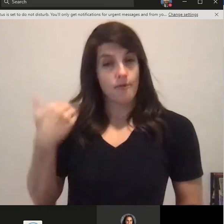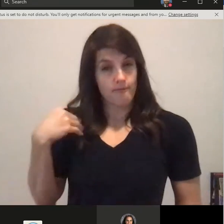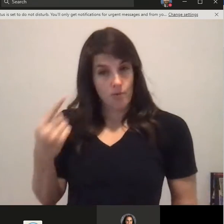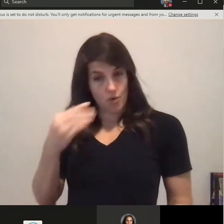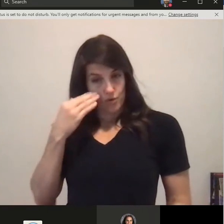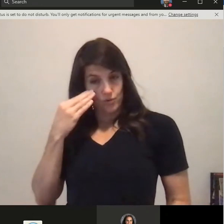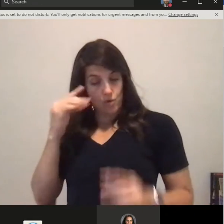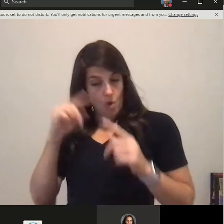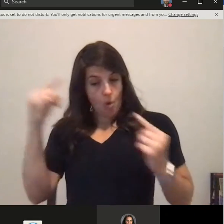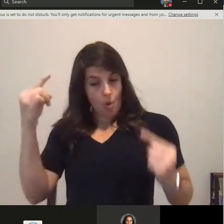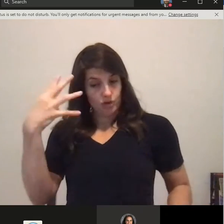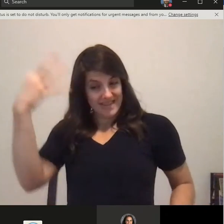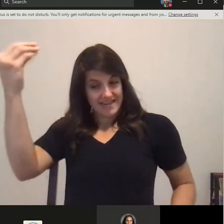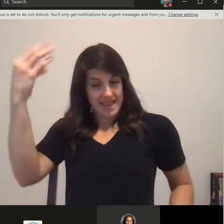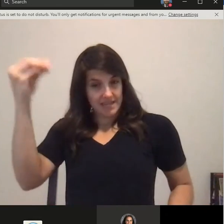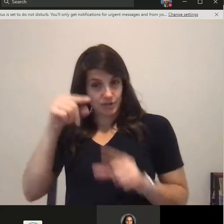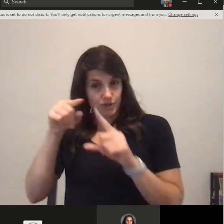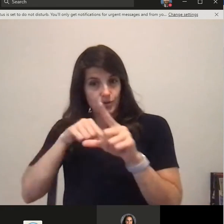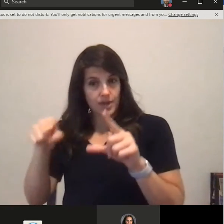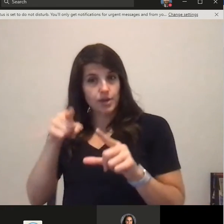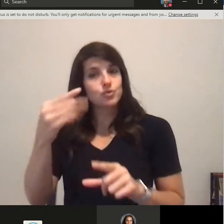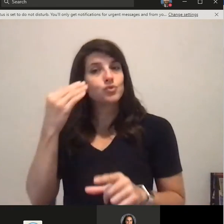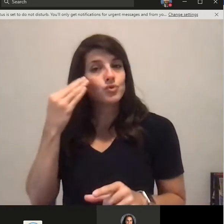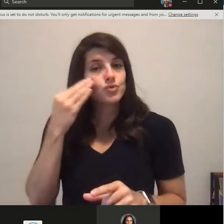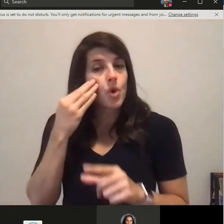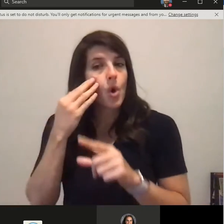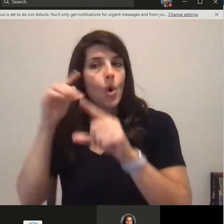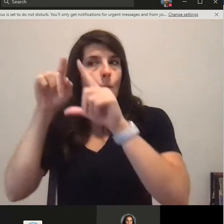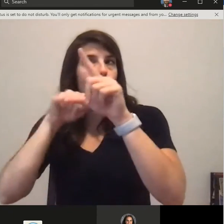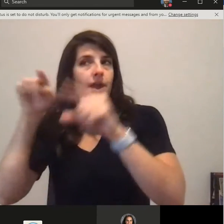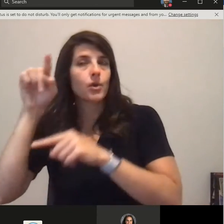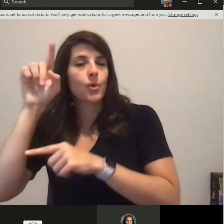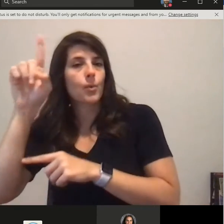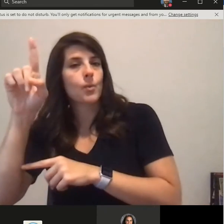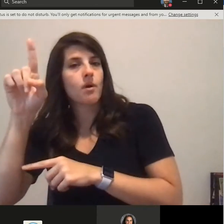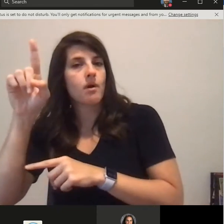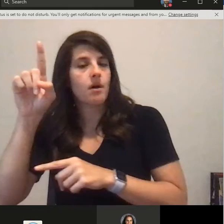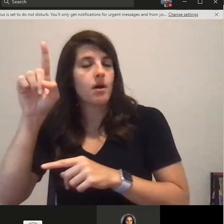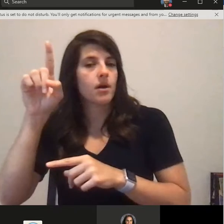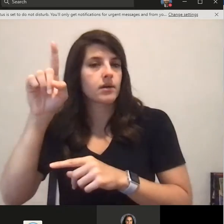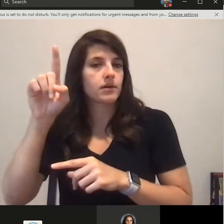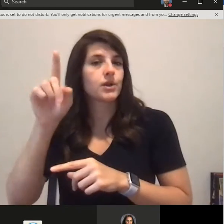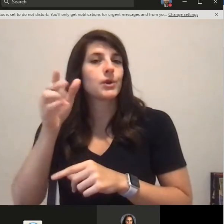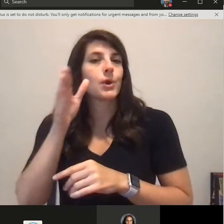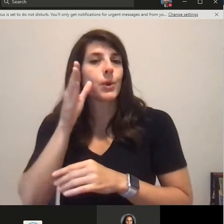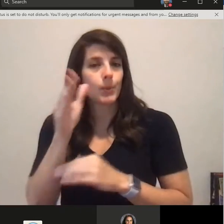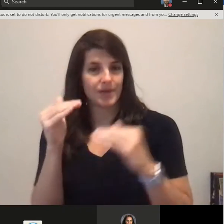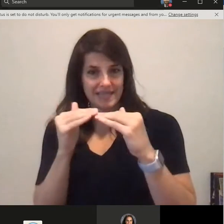could predict that angle 1 has the same measurement as angle 2.